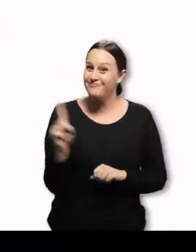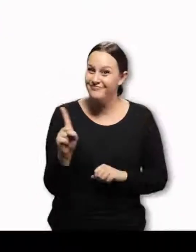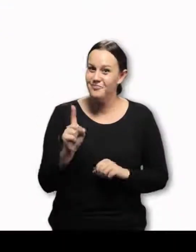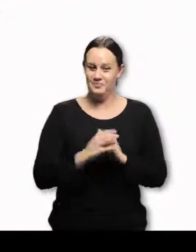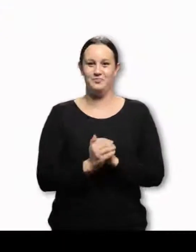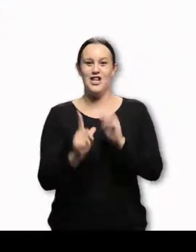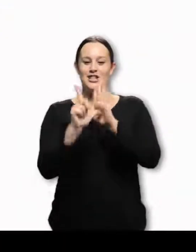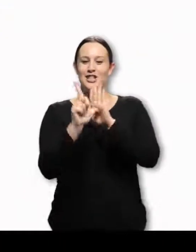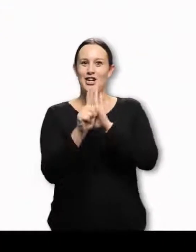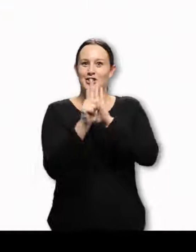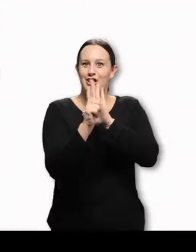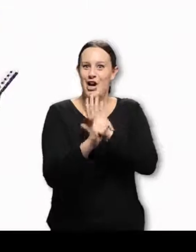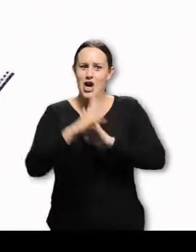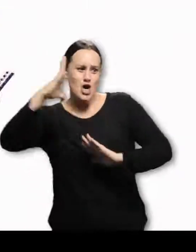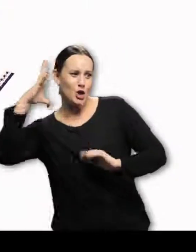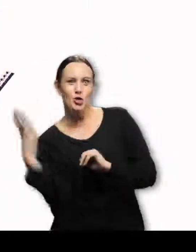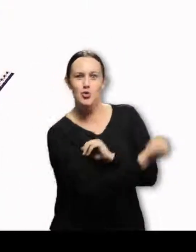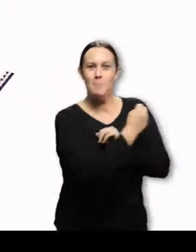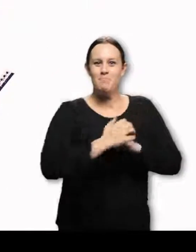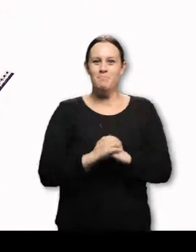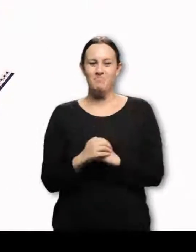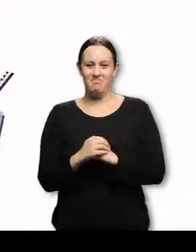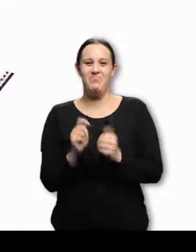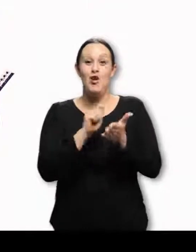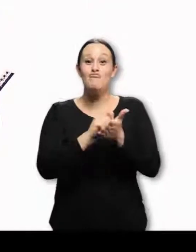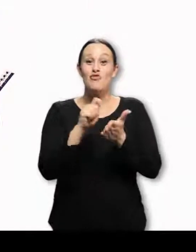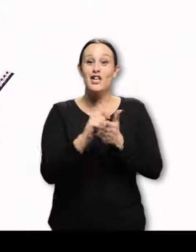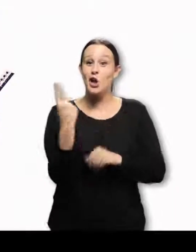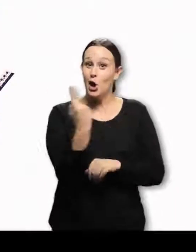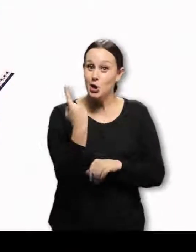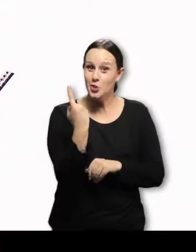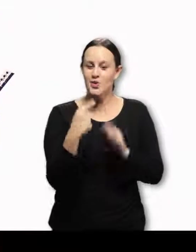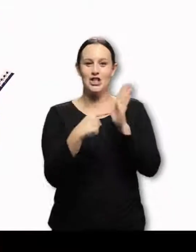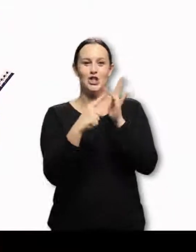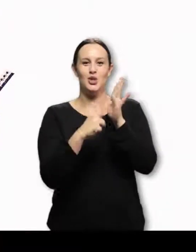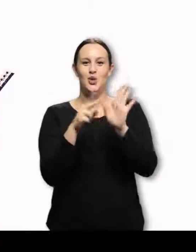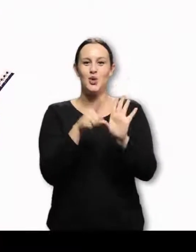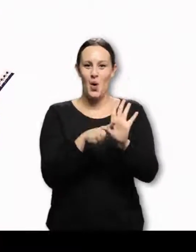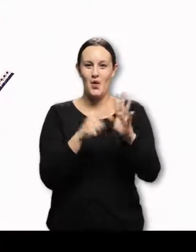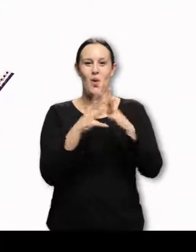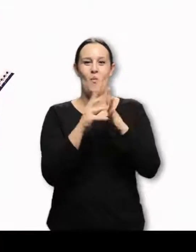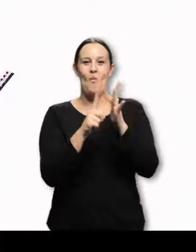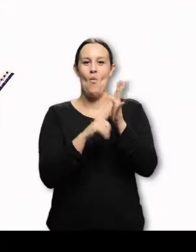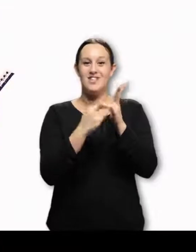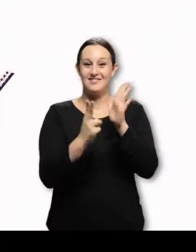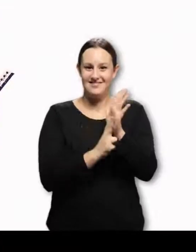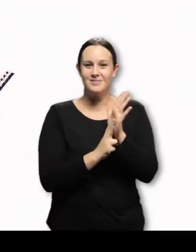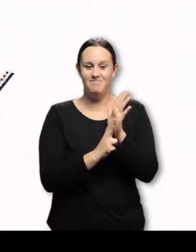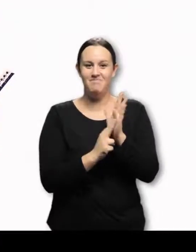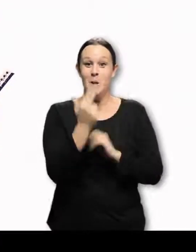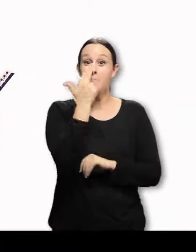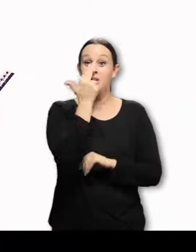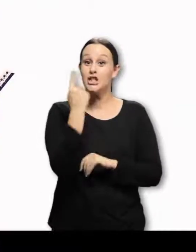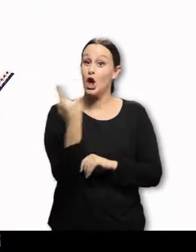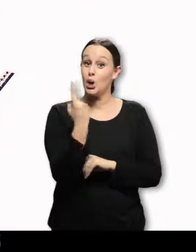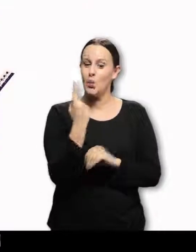hickory dickory dash written by tony wilson with